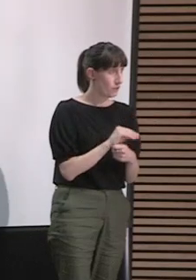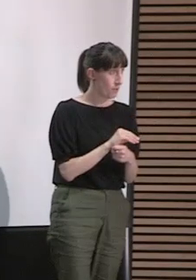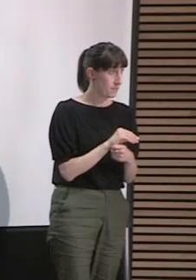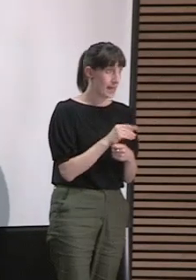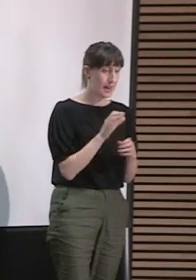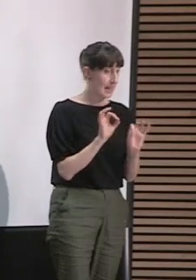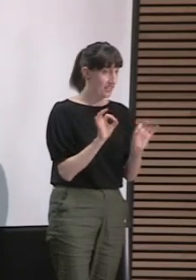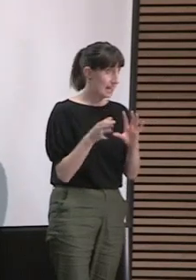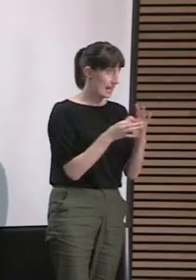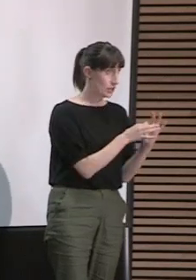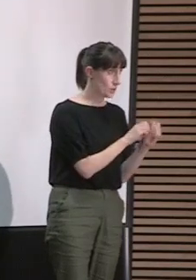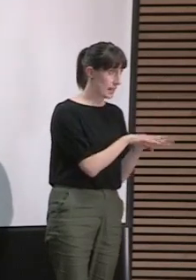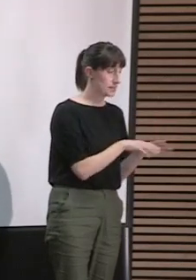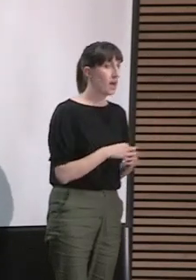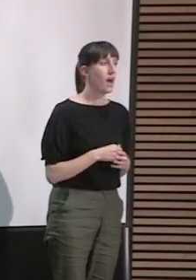statement that goes out.